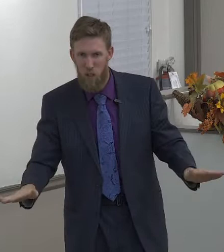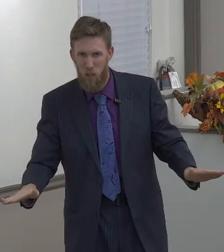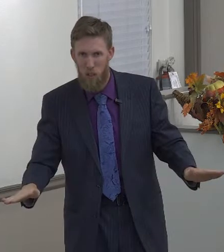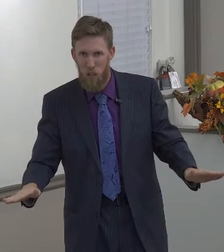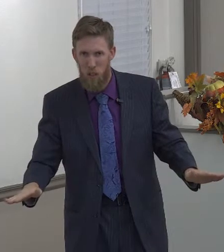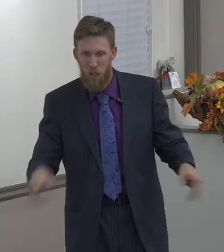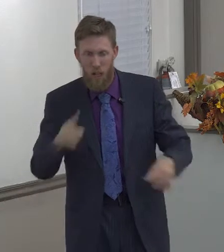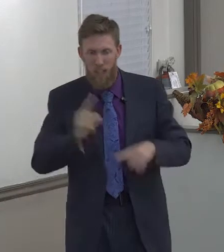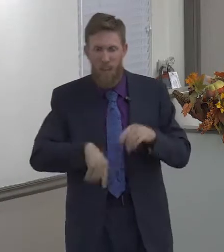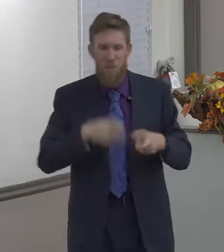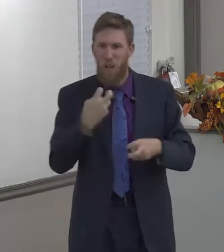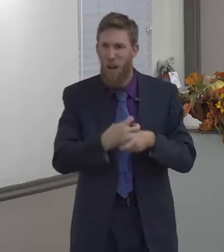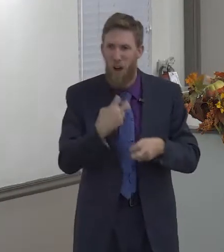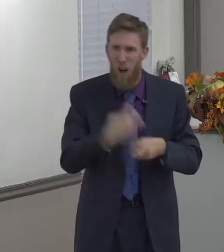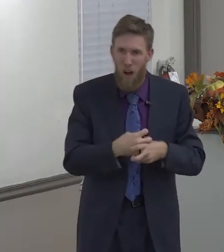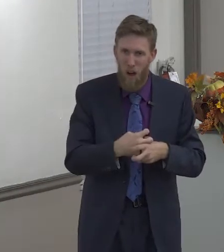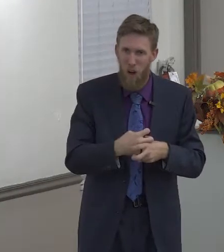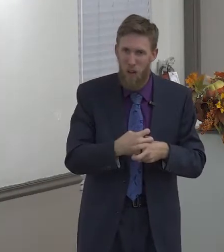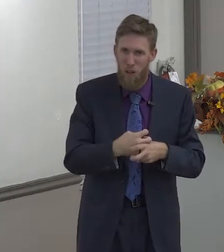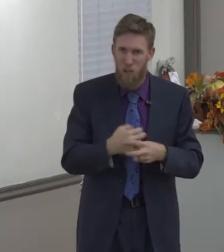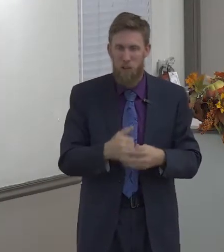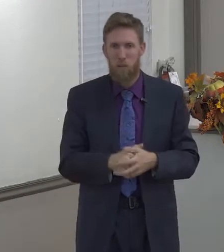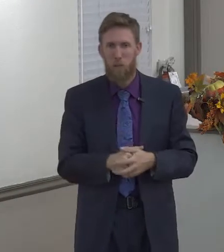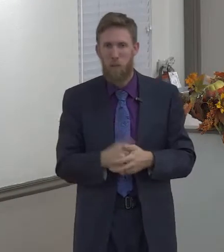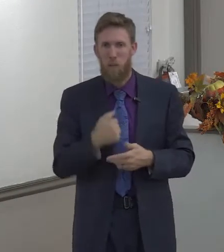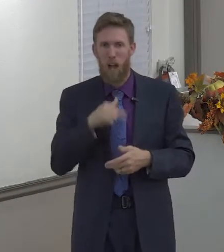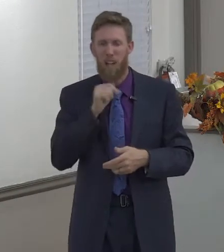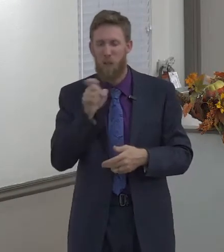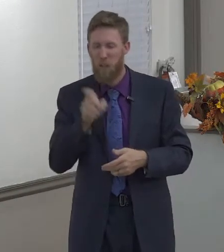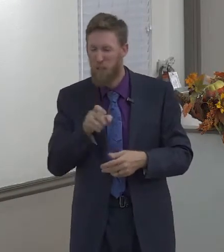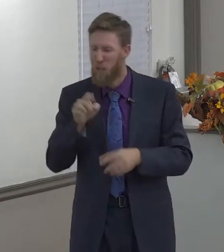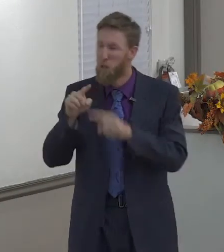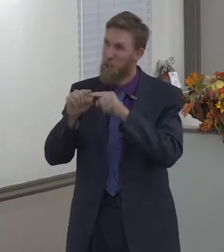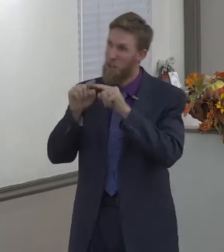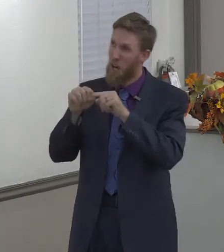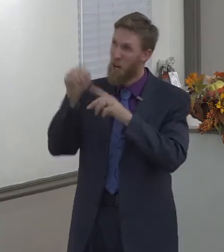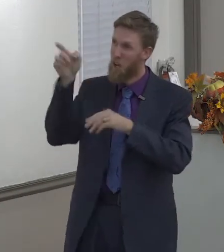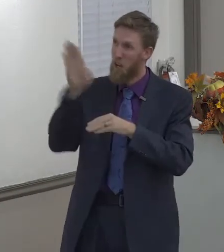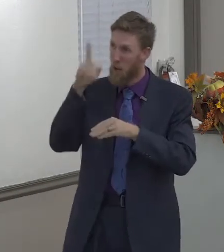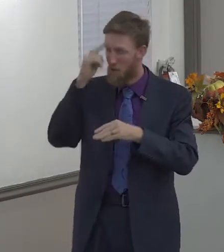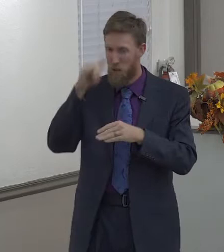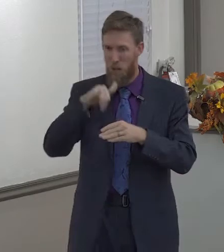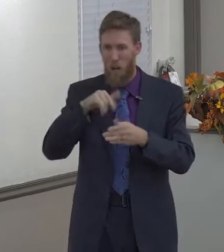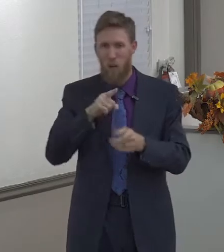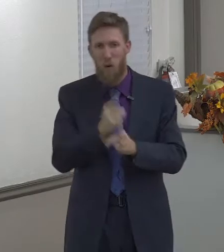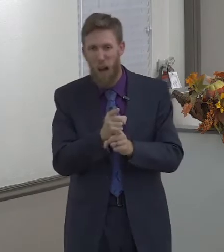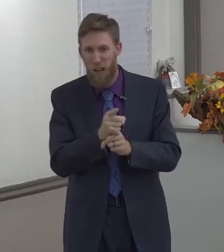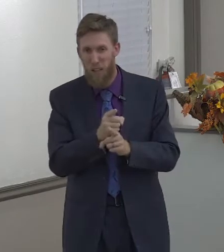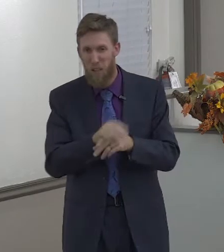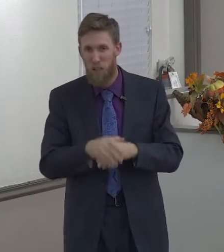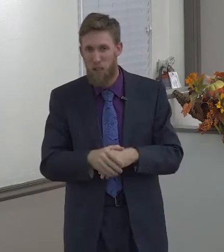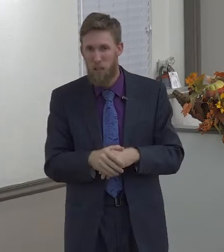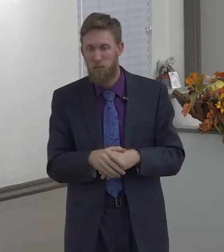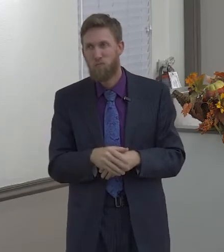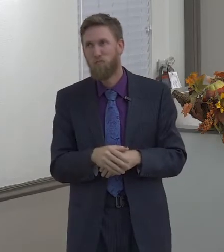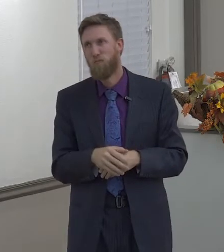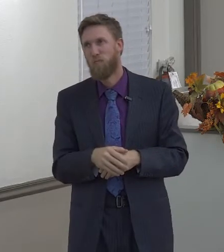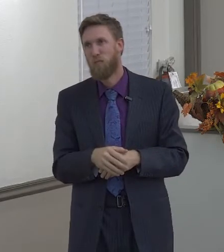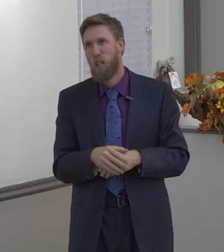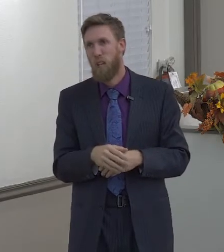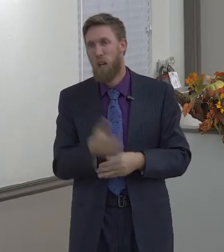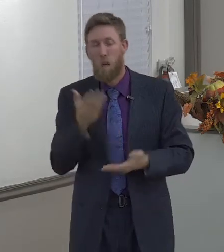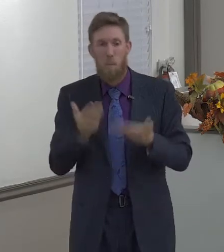be able to week in and week out get through it. You might be able to teach the lesson